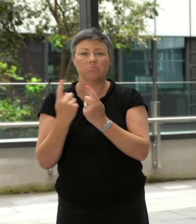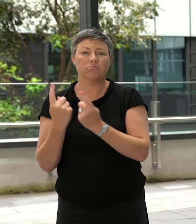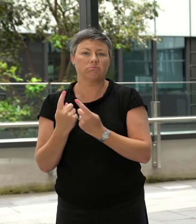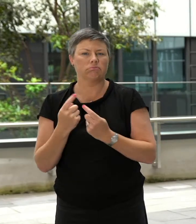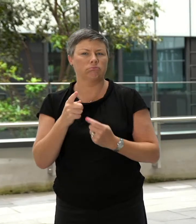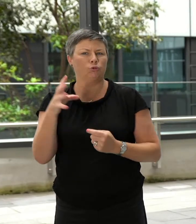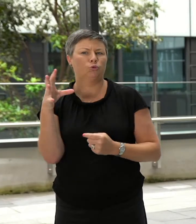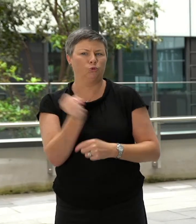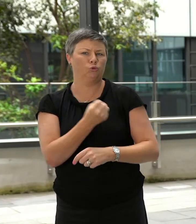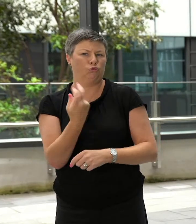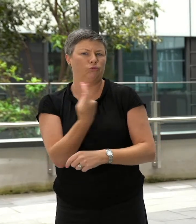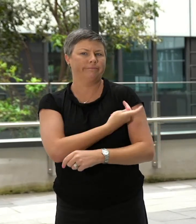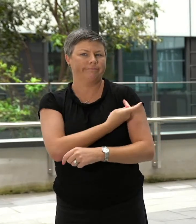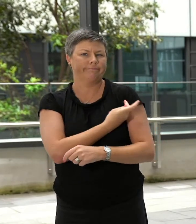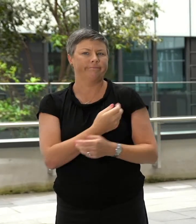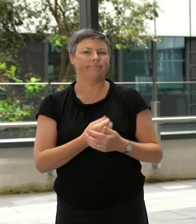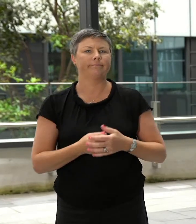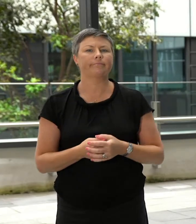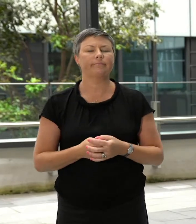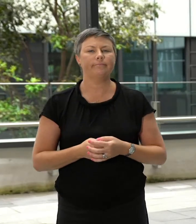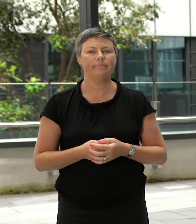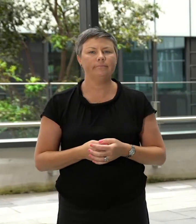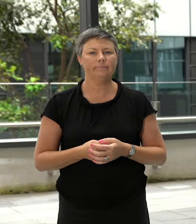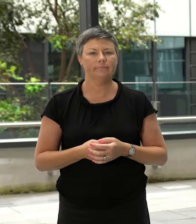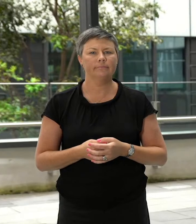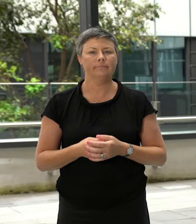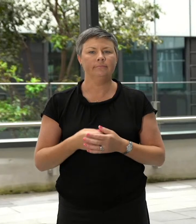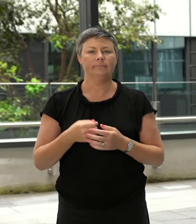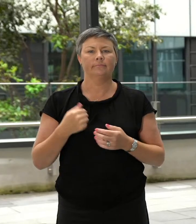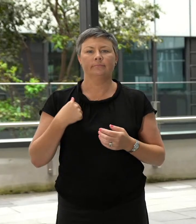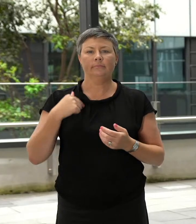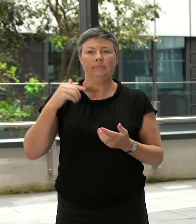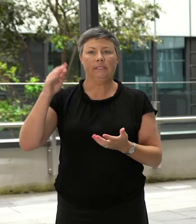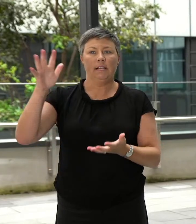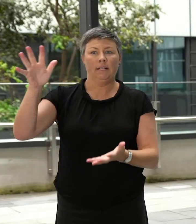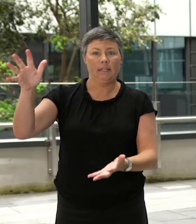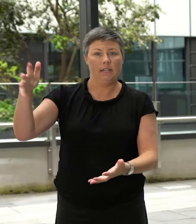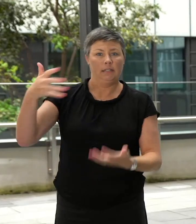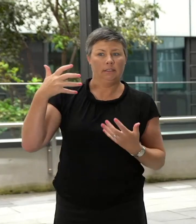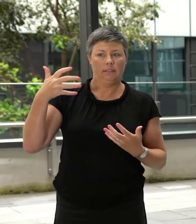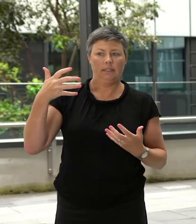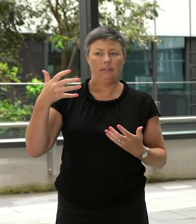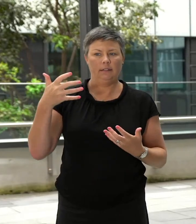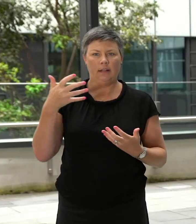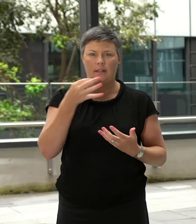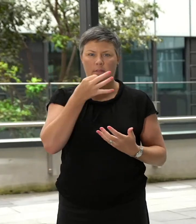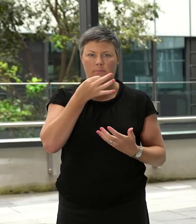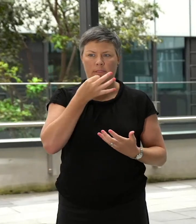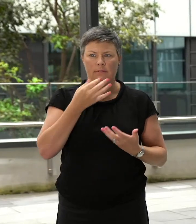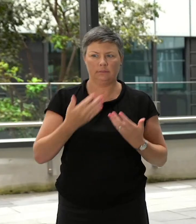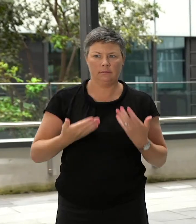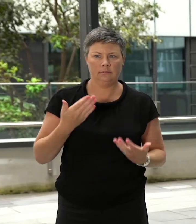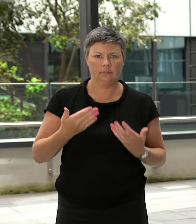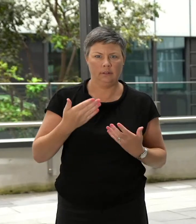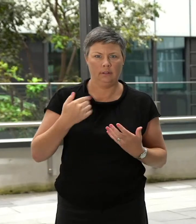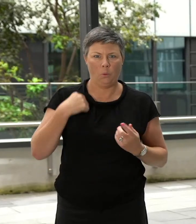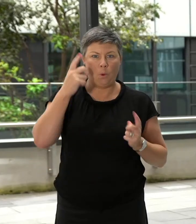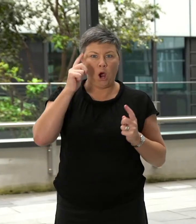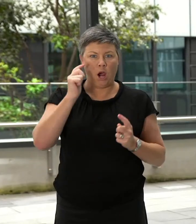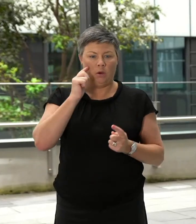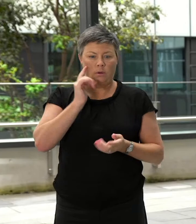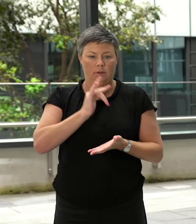has been tight. We were a little anxious yesterday that we might run out of vaccine,